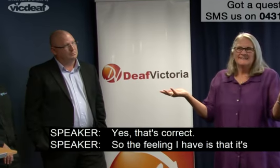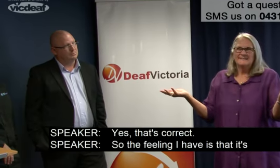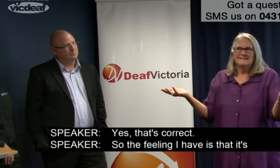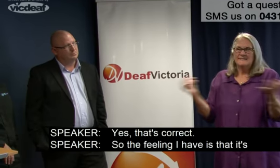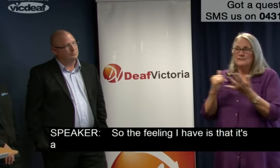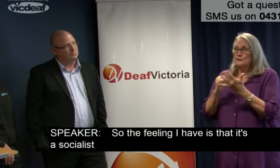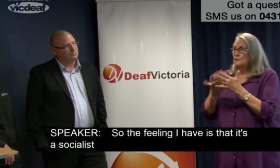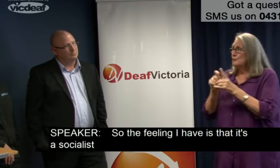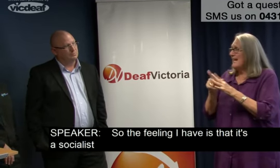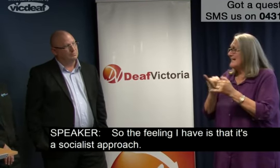Yeah?